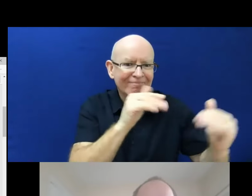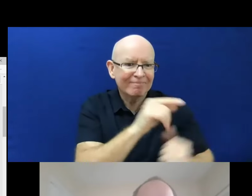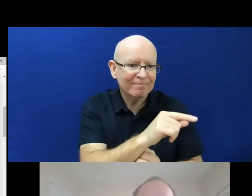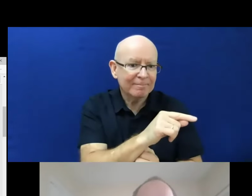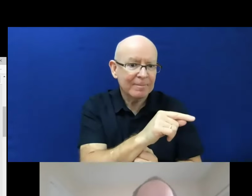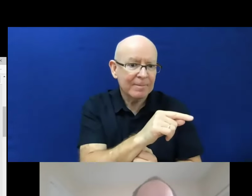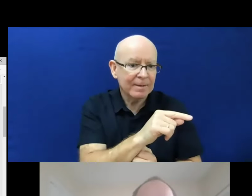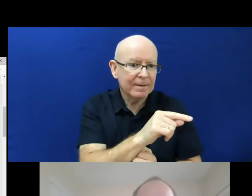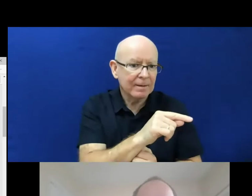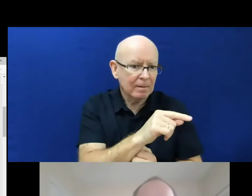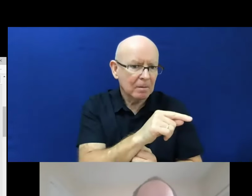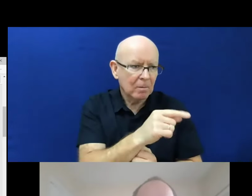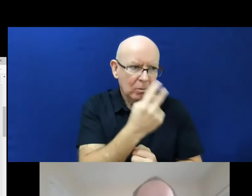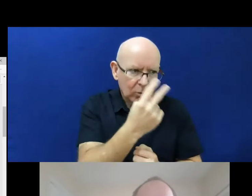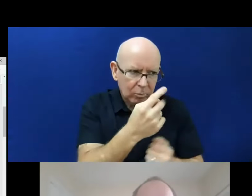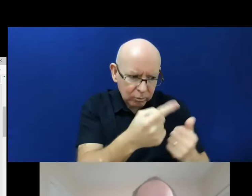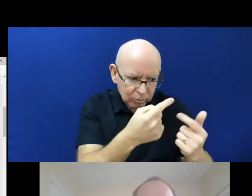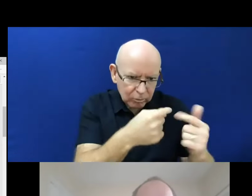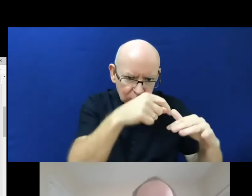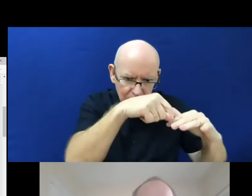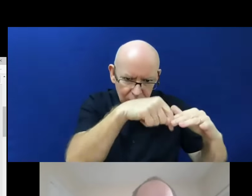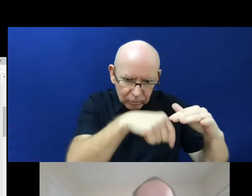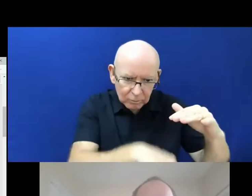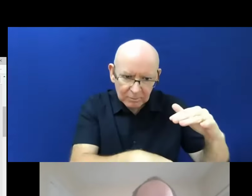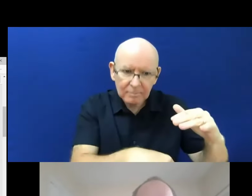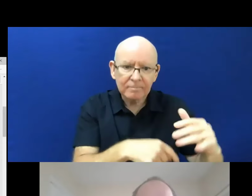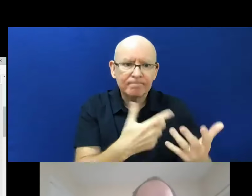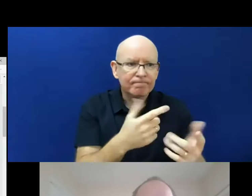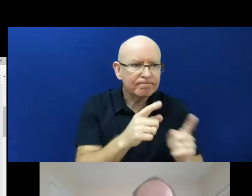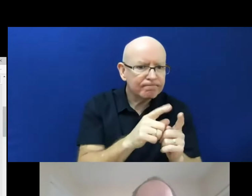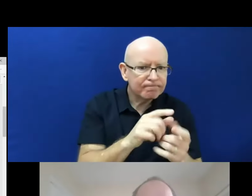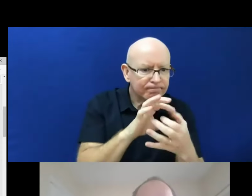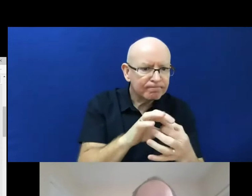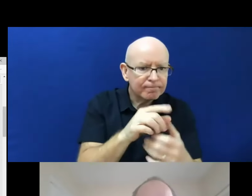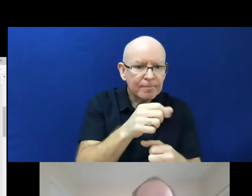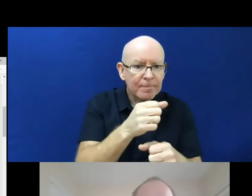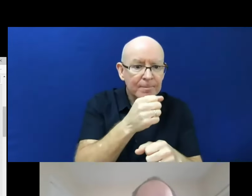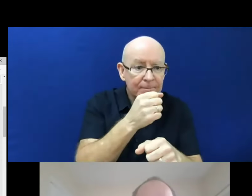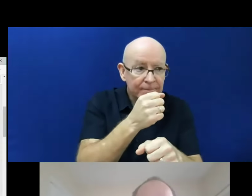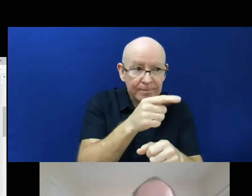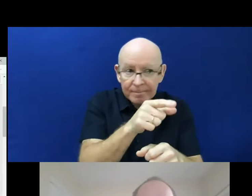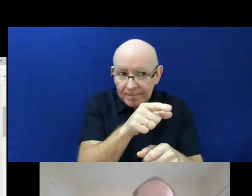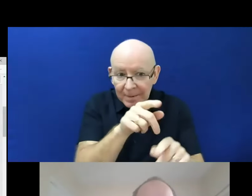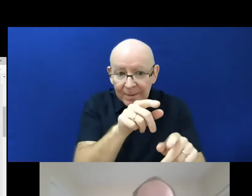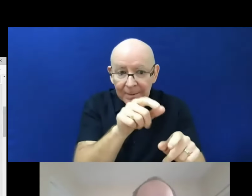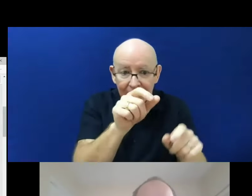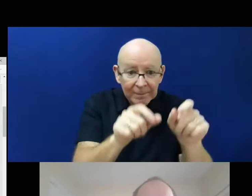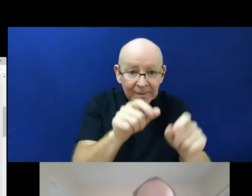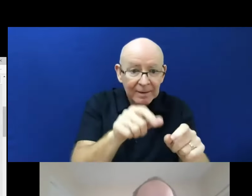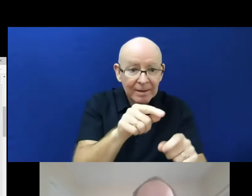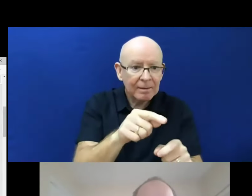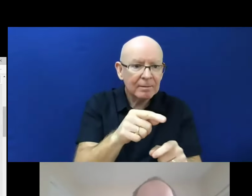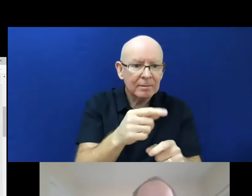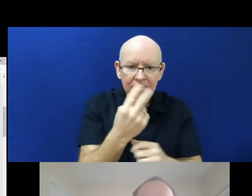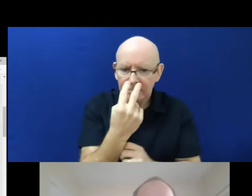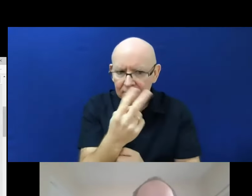people who have been assessed in terms of benefits, in terms of work. So has the Department for Transport, which has